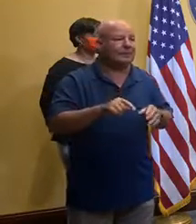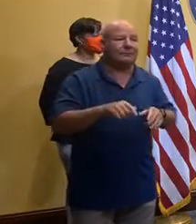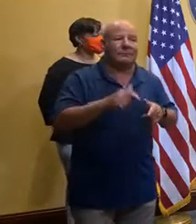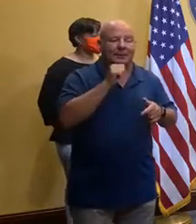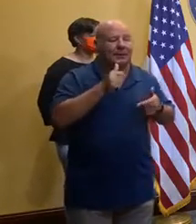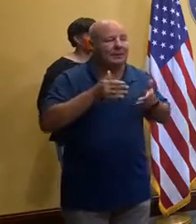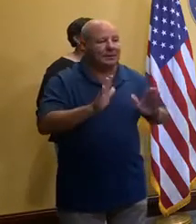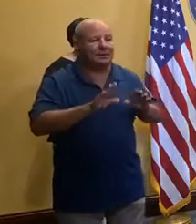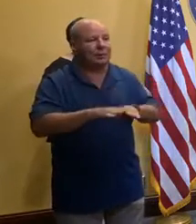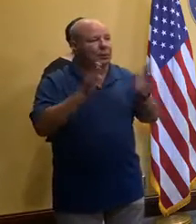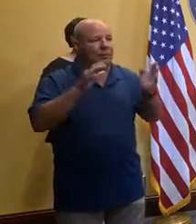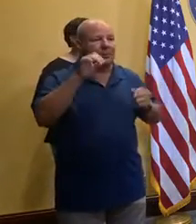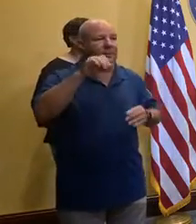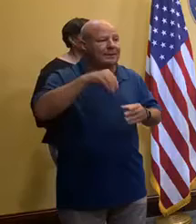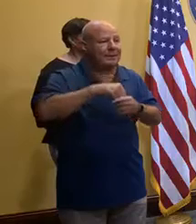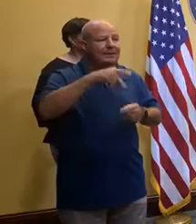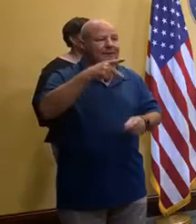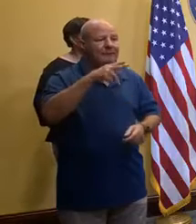important that